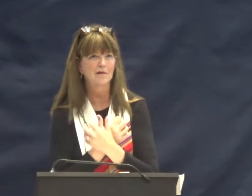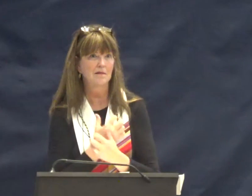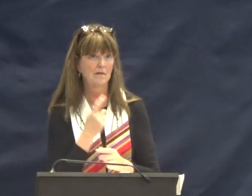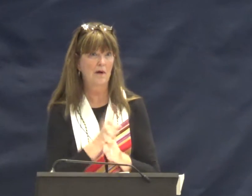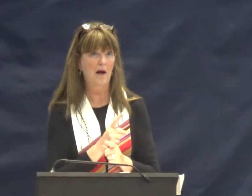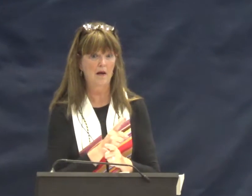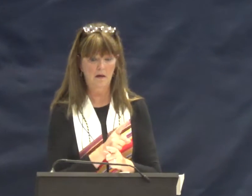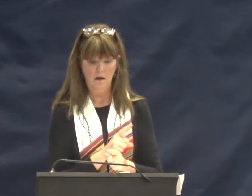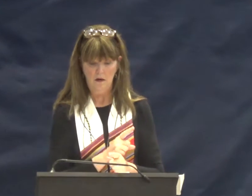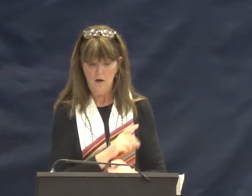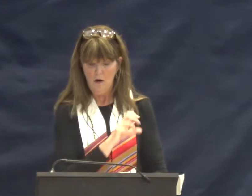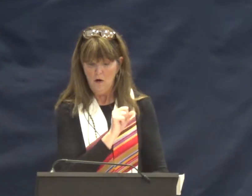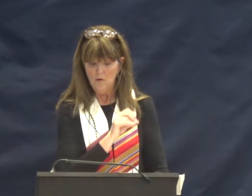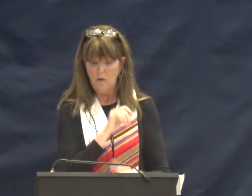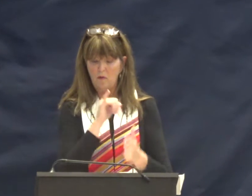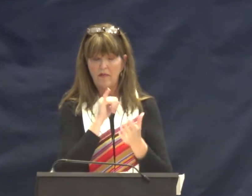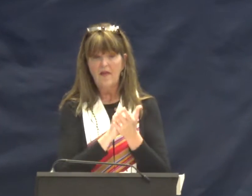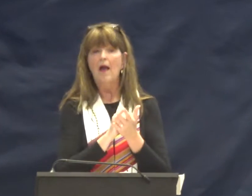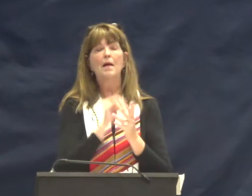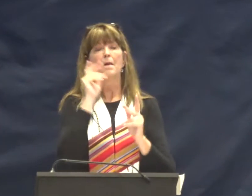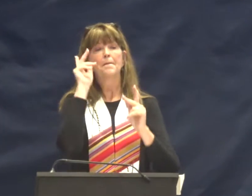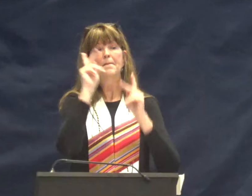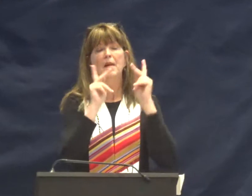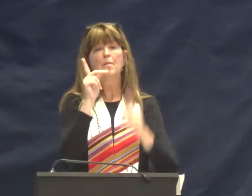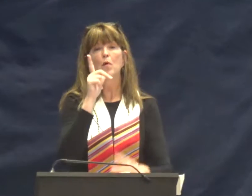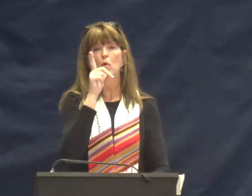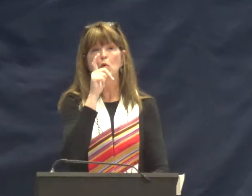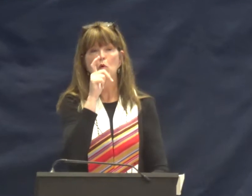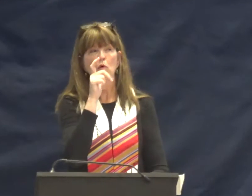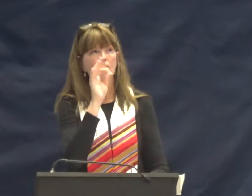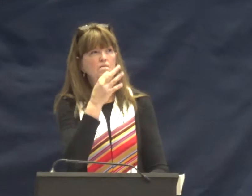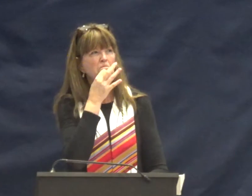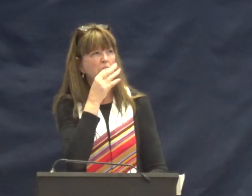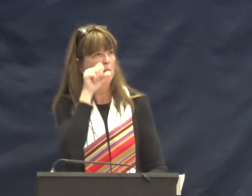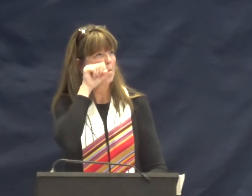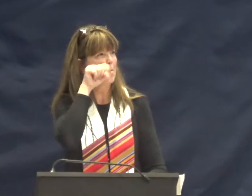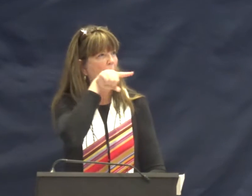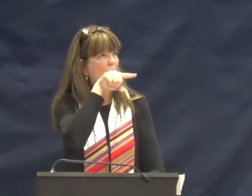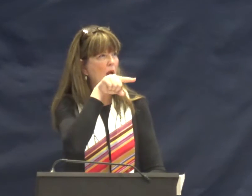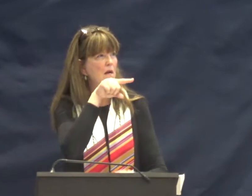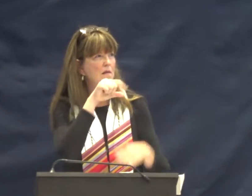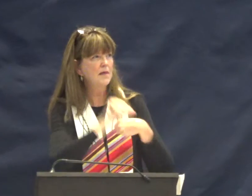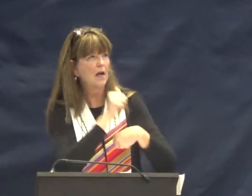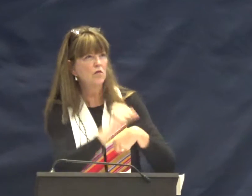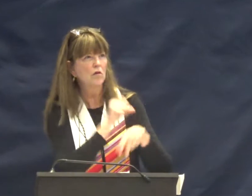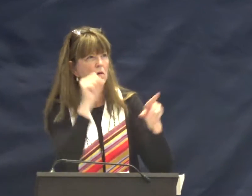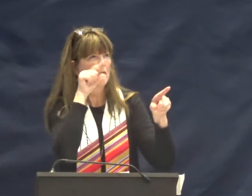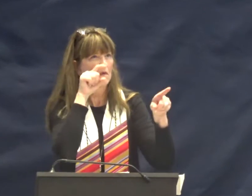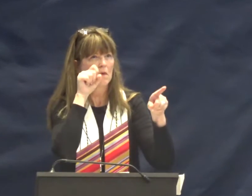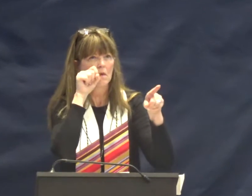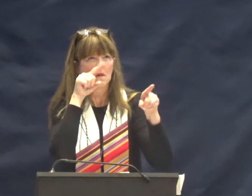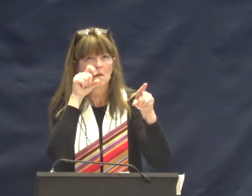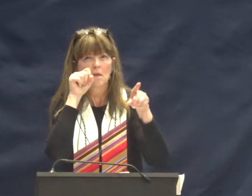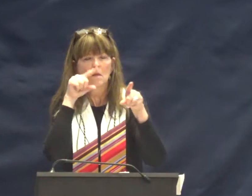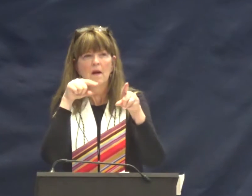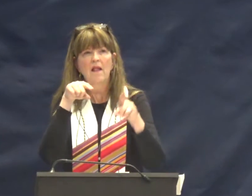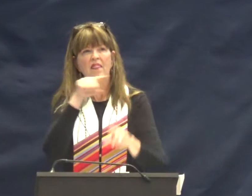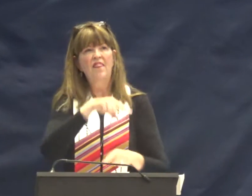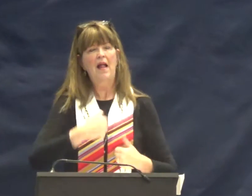the traveler. Also, you know, back in the day, people had to be afraid of lions and tigers and bears. And so they